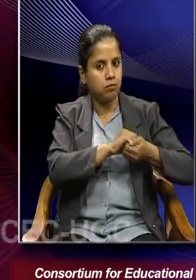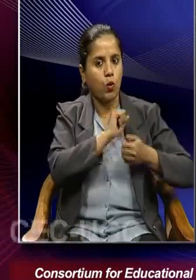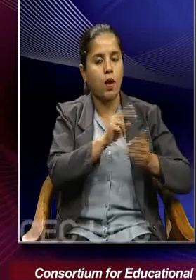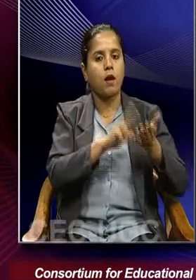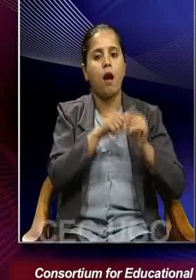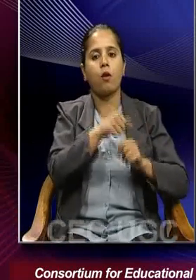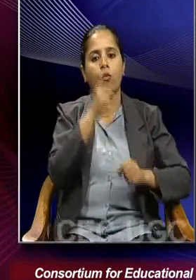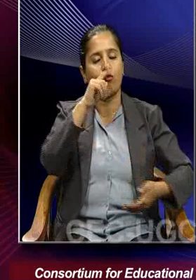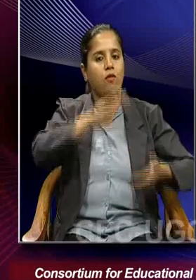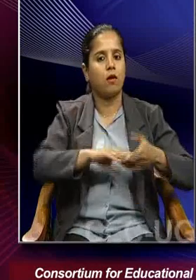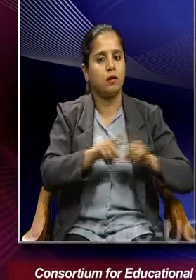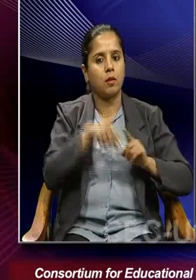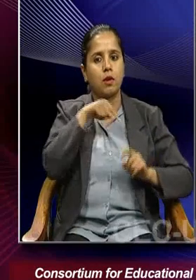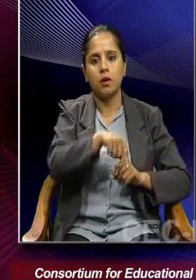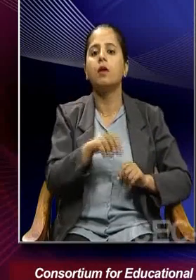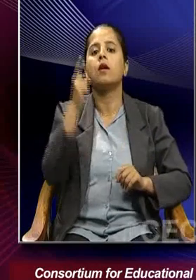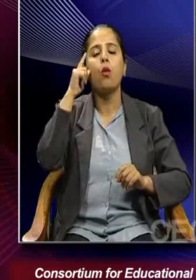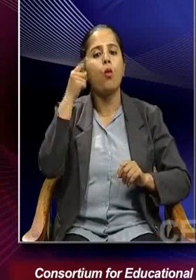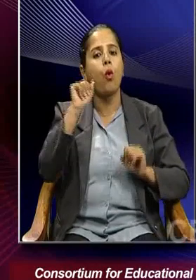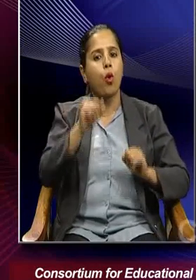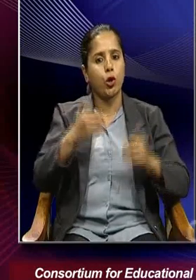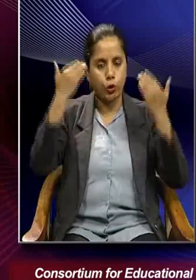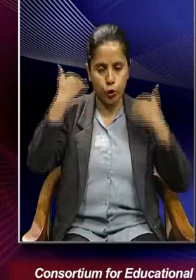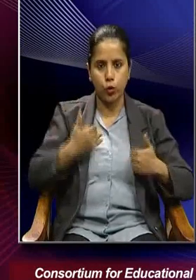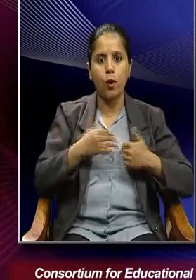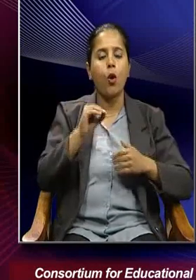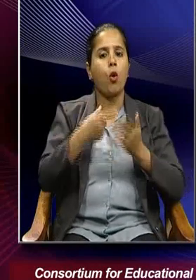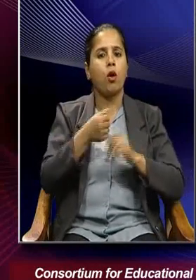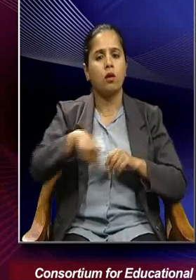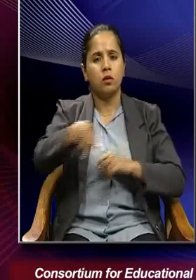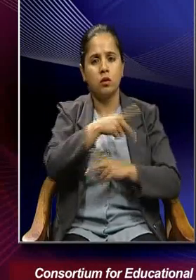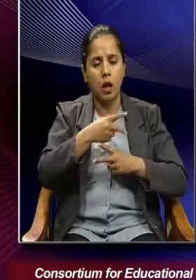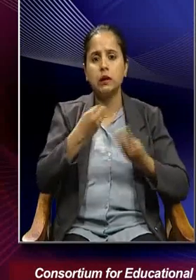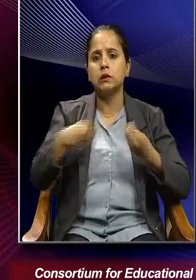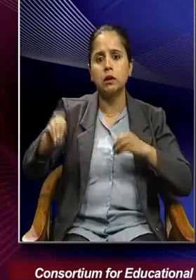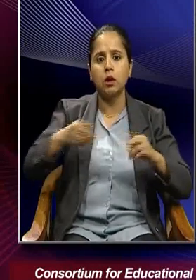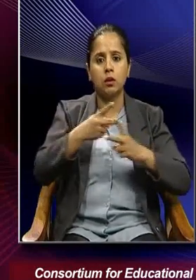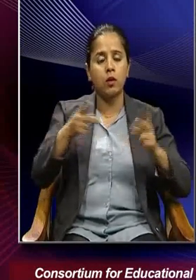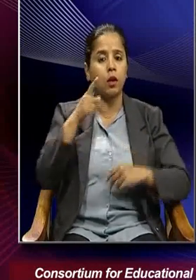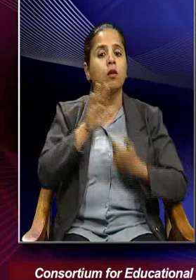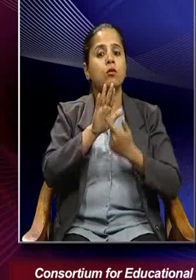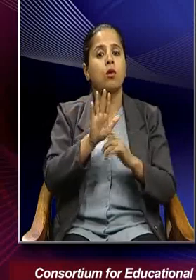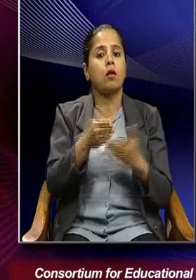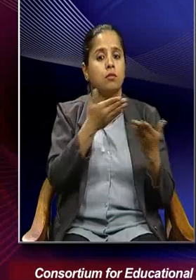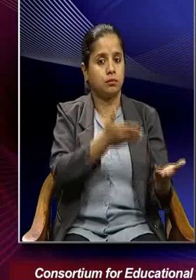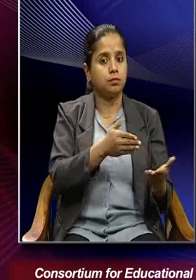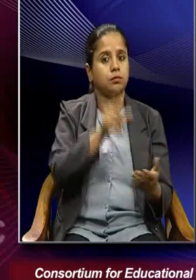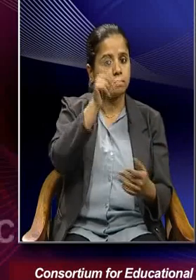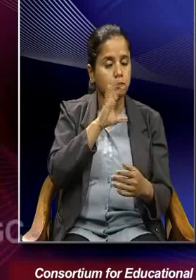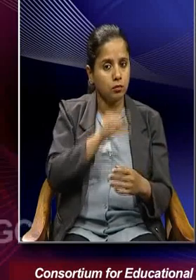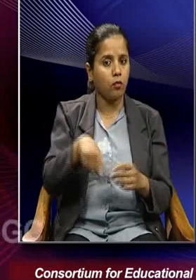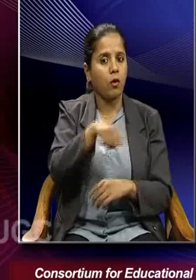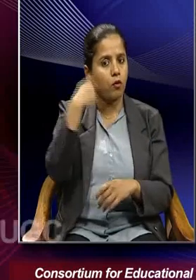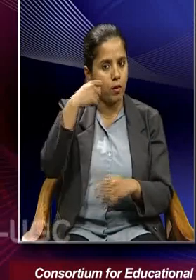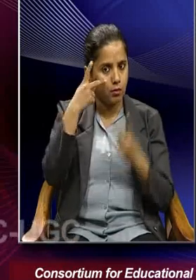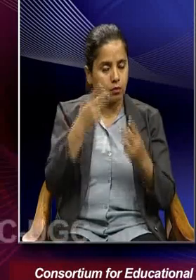Nagarjun, and how she sees the human organ smuggling racket which is being shown in the film. And we